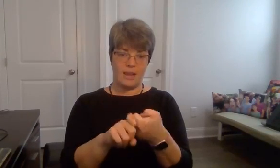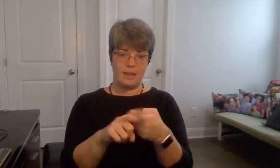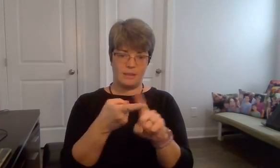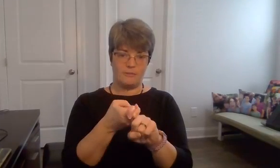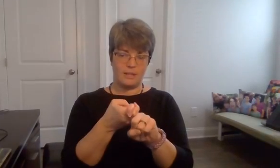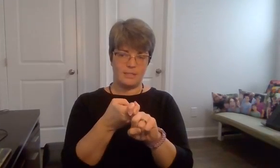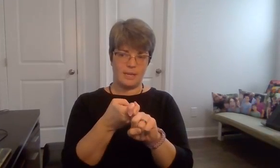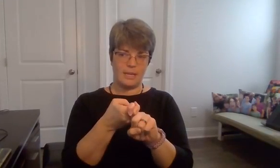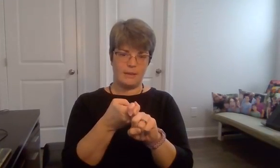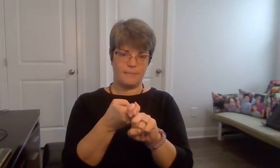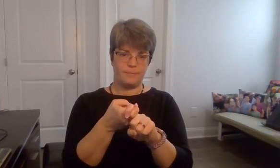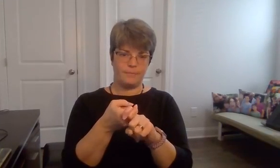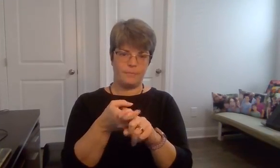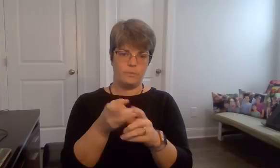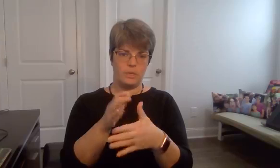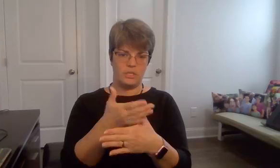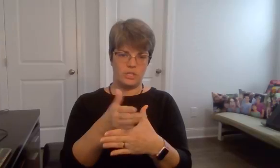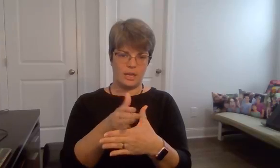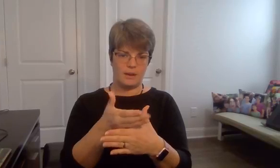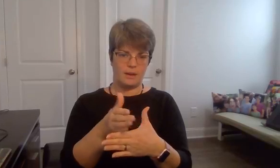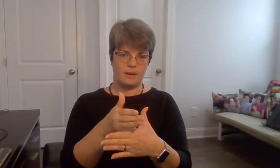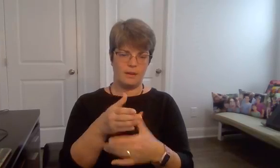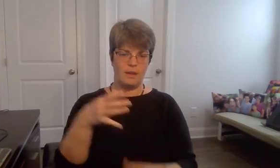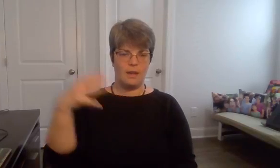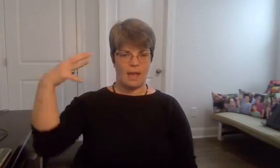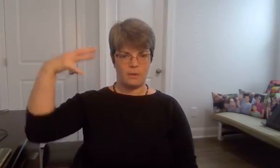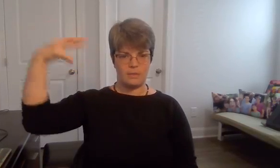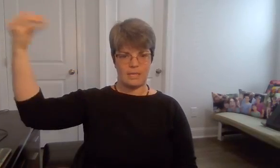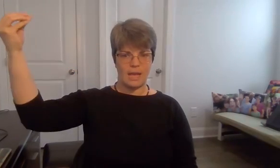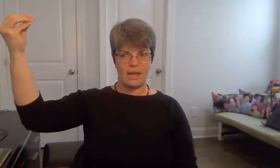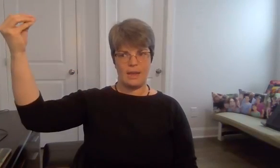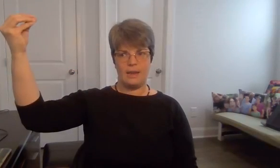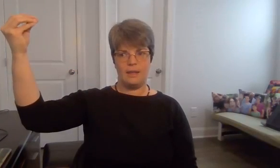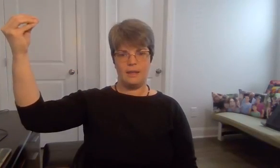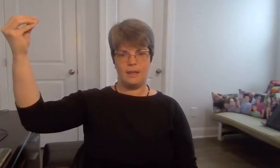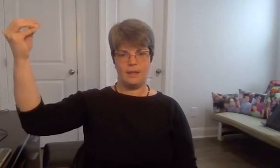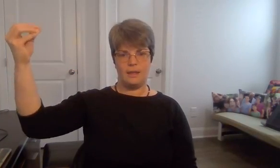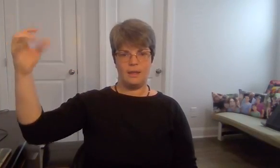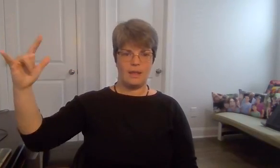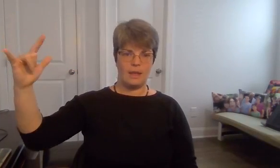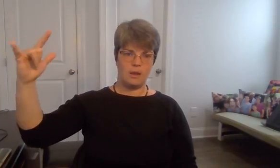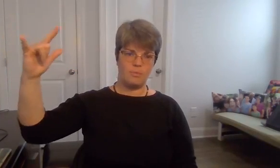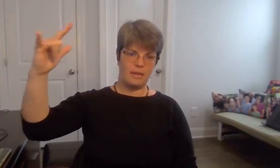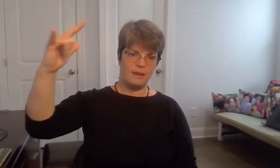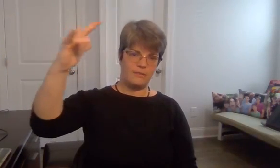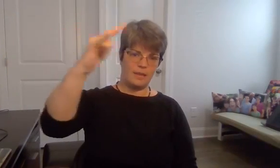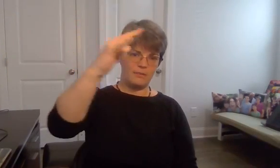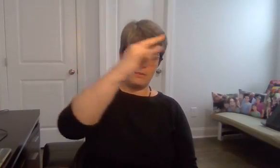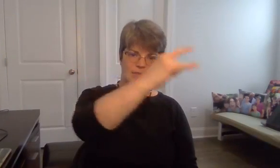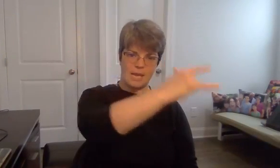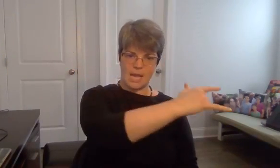Friend, like friends hugging. We did share. Outside. Airplane flying through the